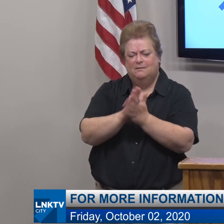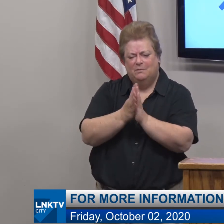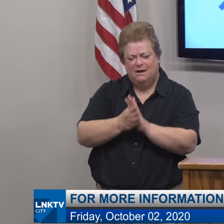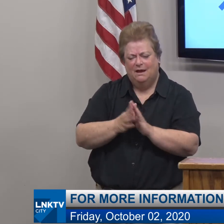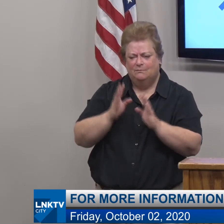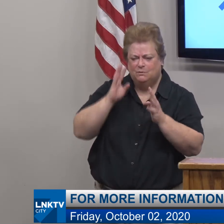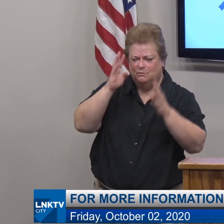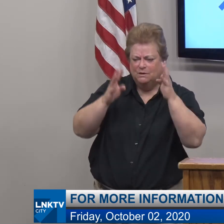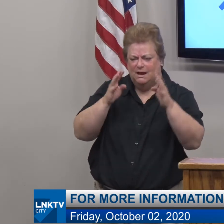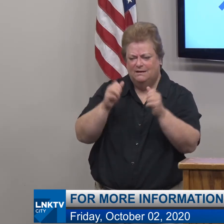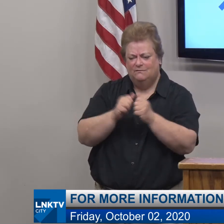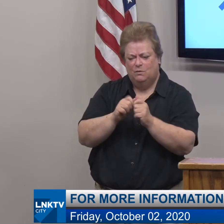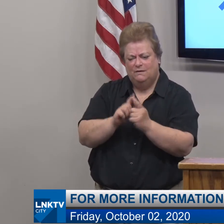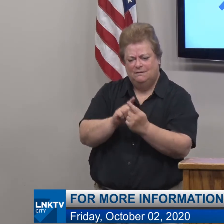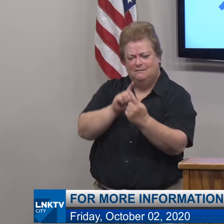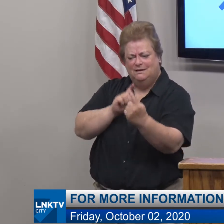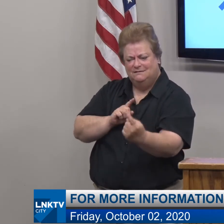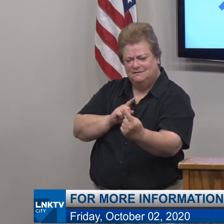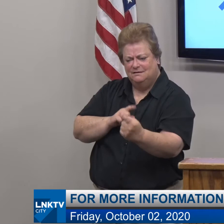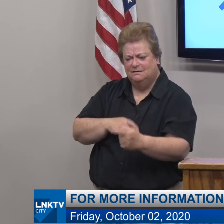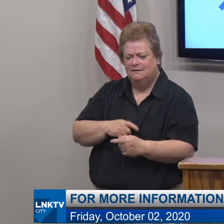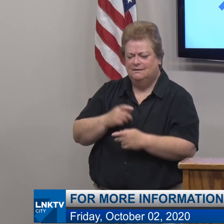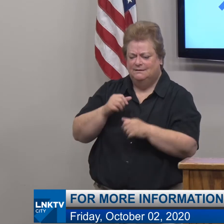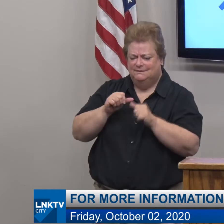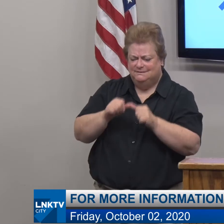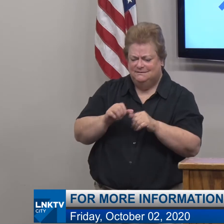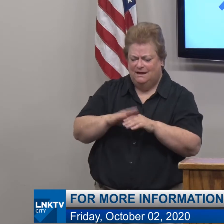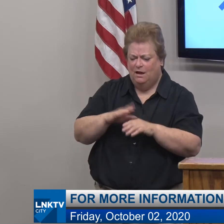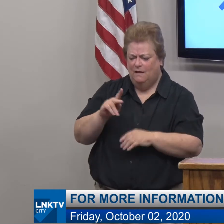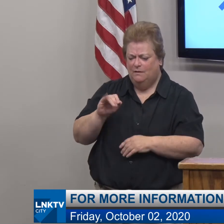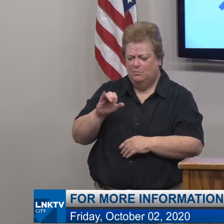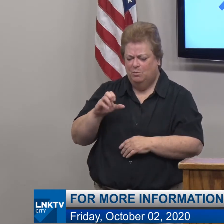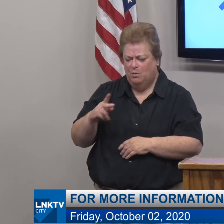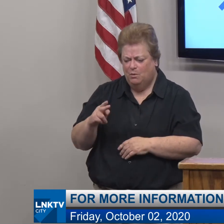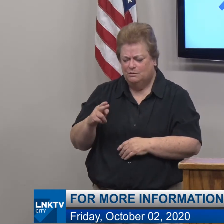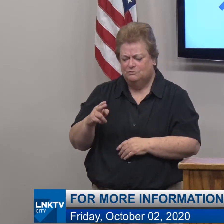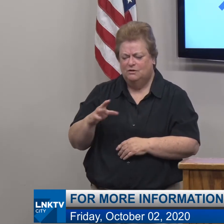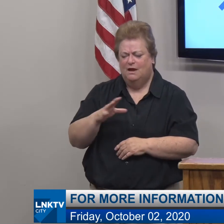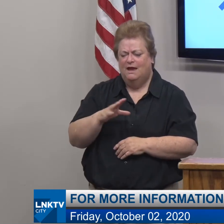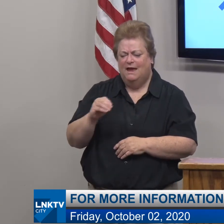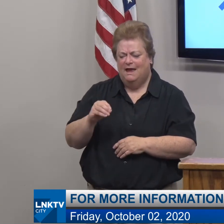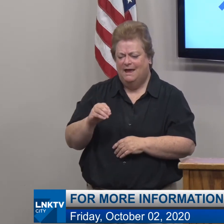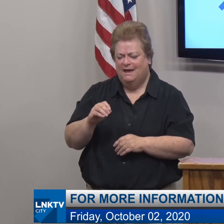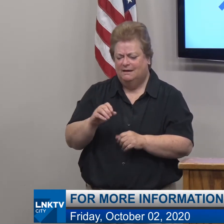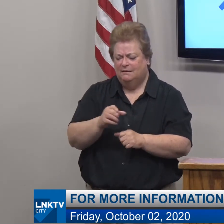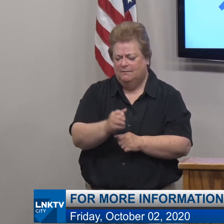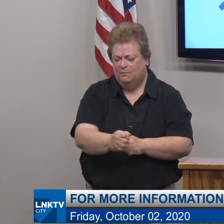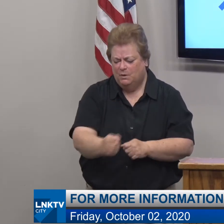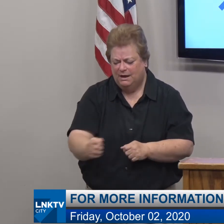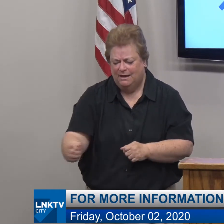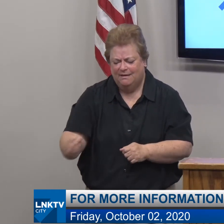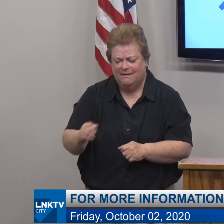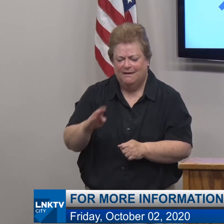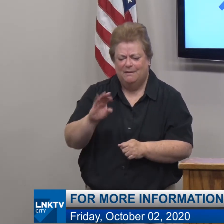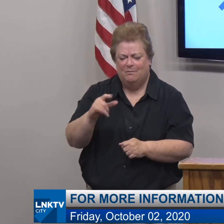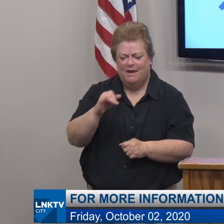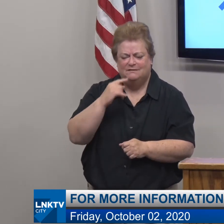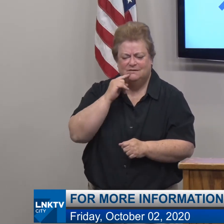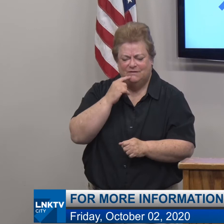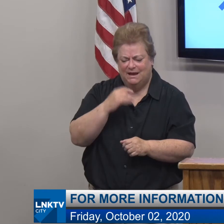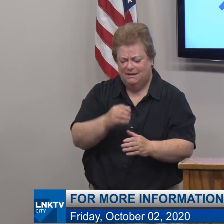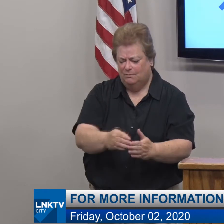physical distancing in mind. Stay on the porch and line up treat bags or create a PVC candy chute that we've